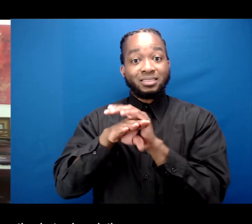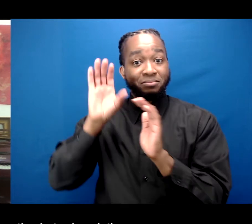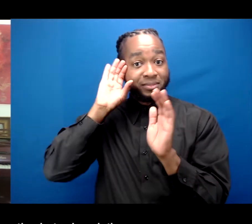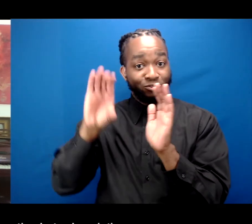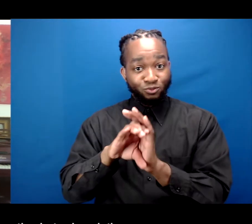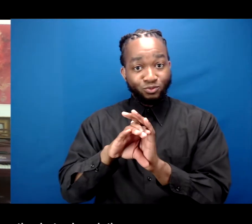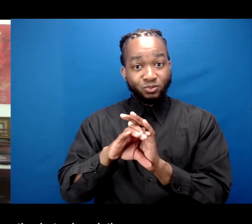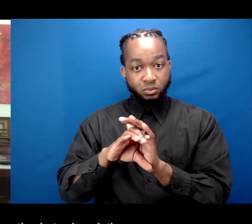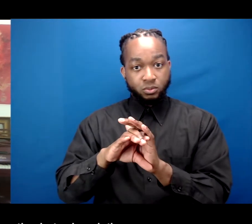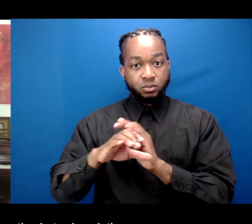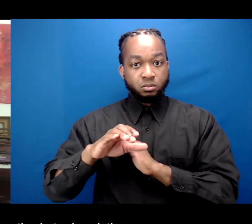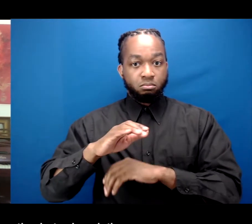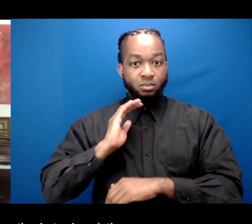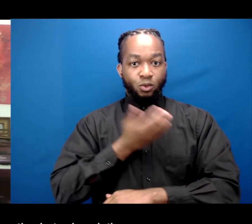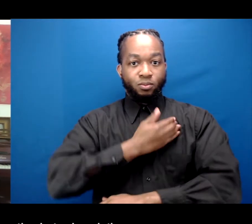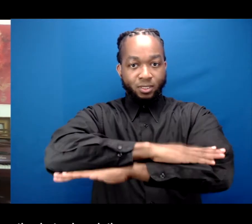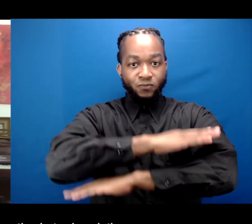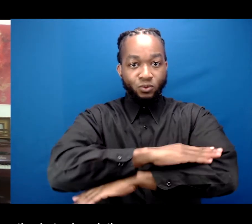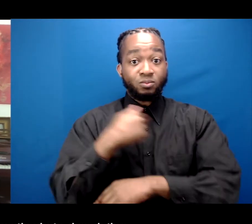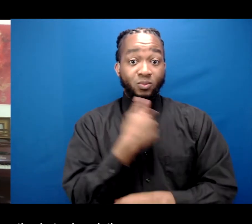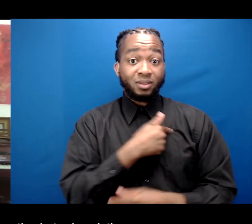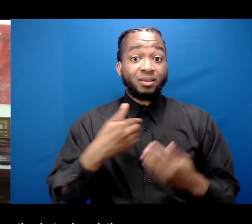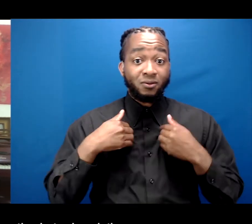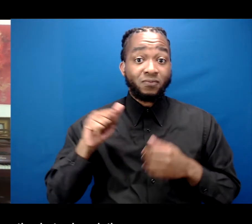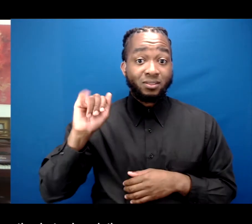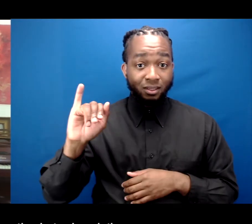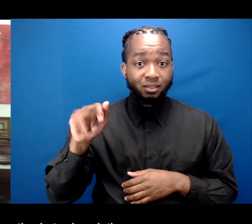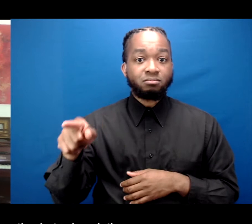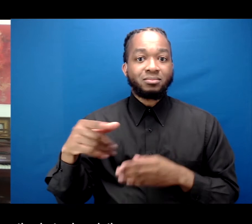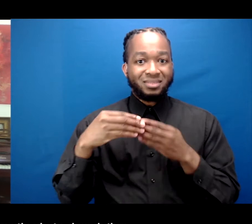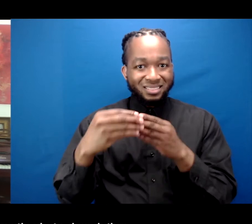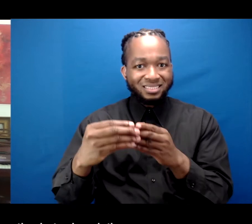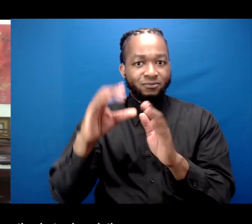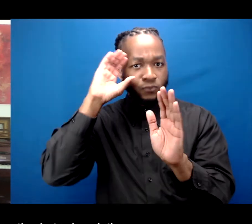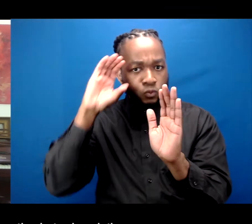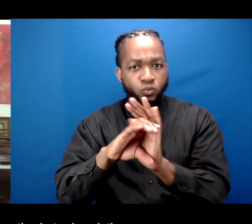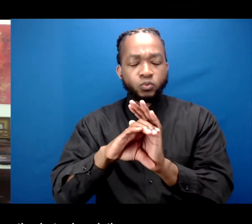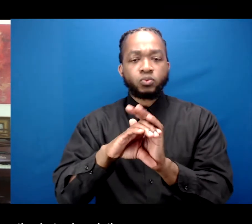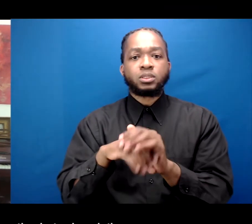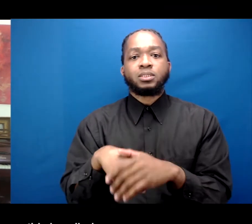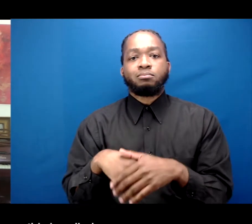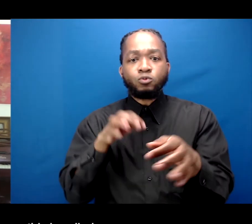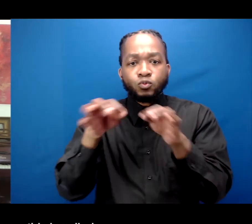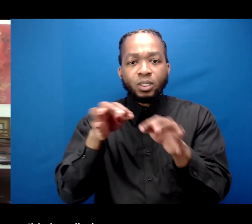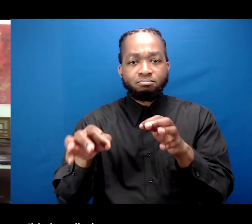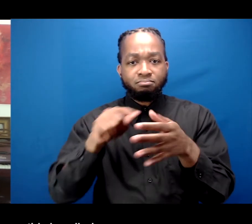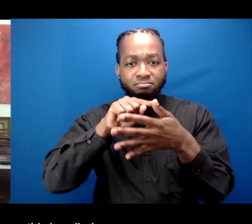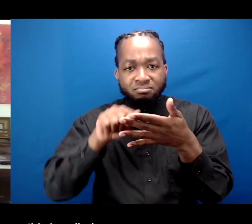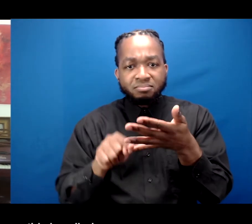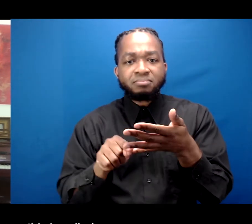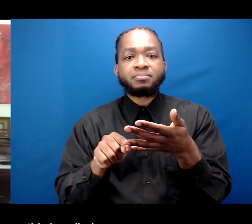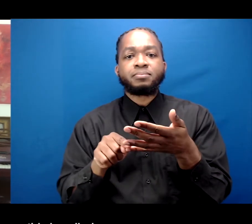deployed AI-driven automatic photo description technology that describes objects in photos to people with vision